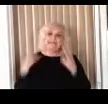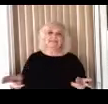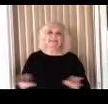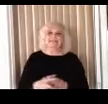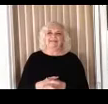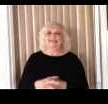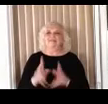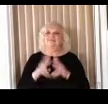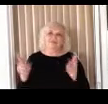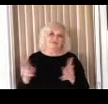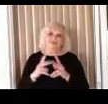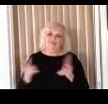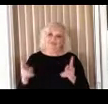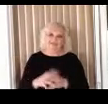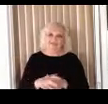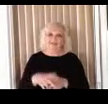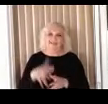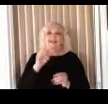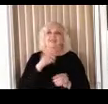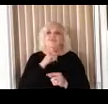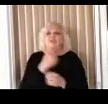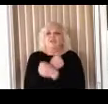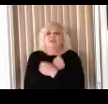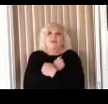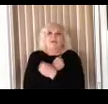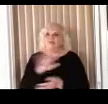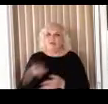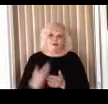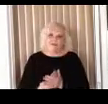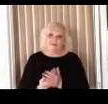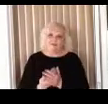very innocent children. And I love them all.